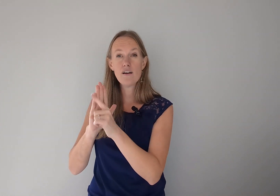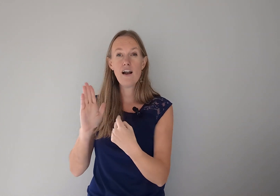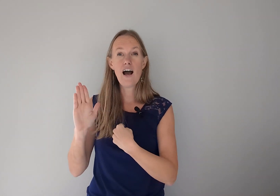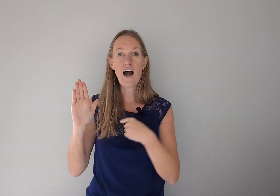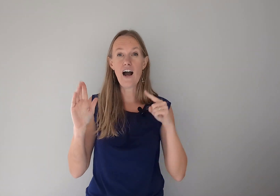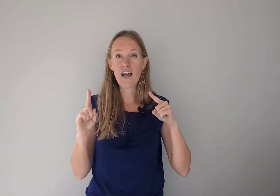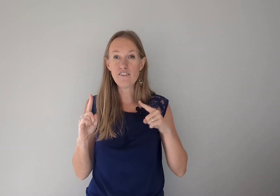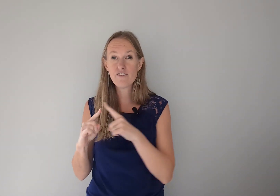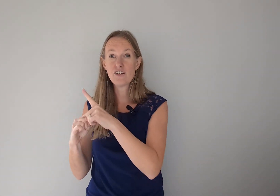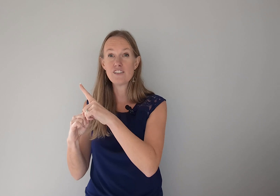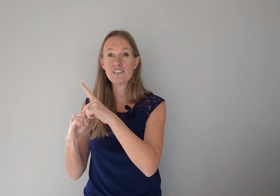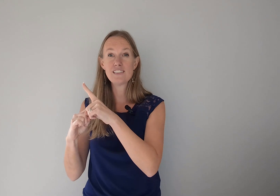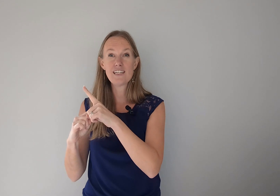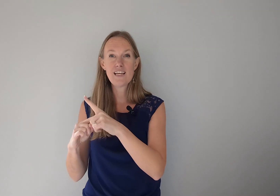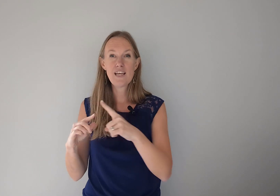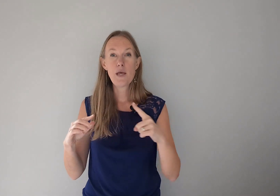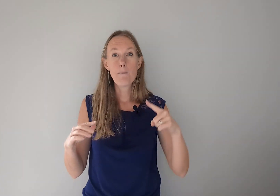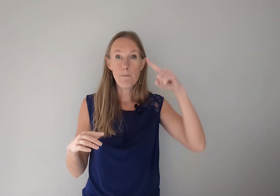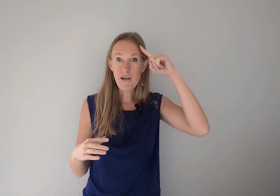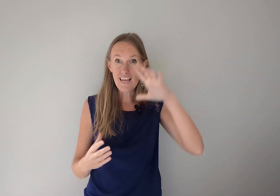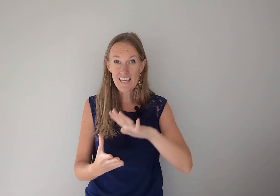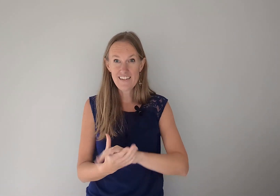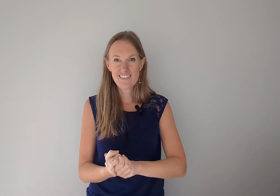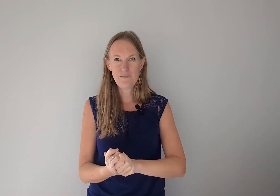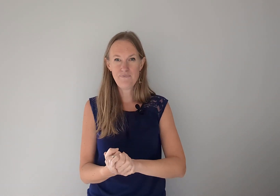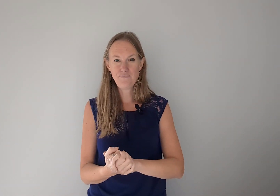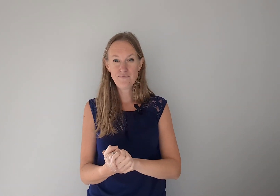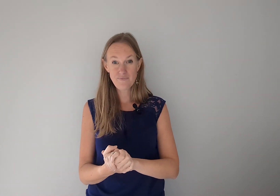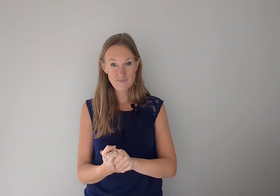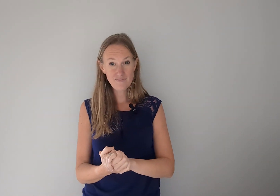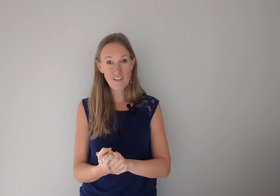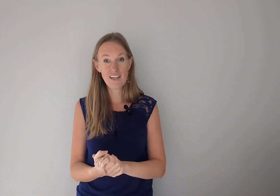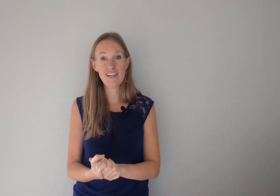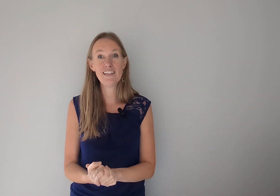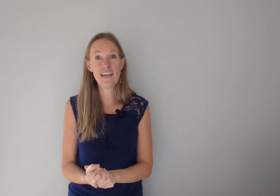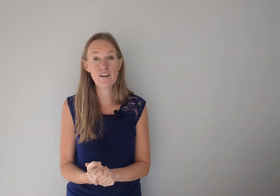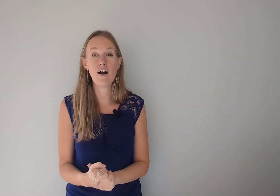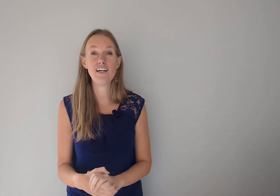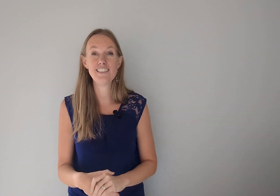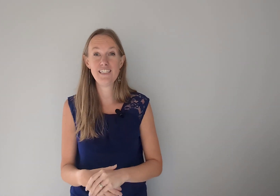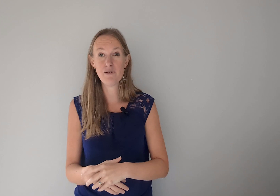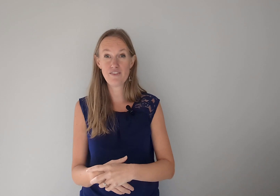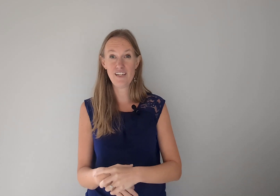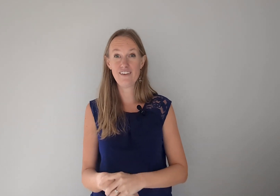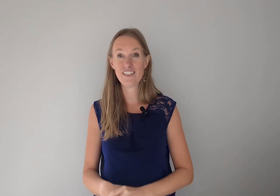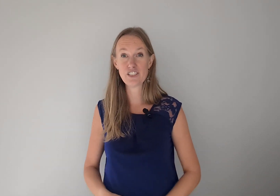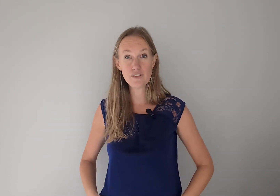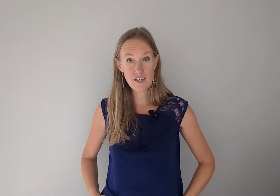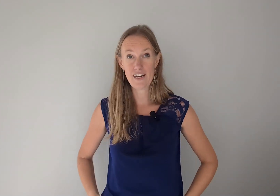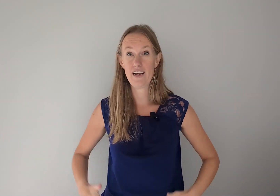hour I first believed. Okay, and now on to number 3. You guys are doing great. I